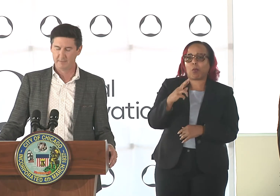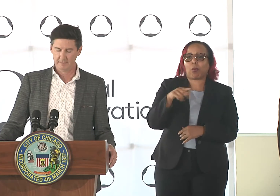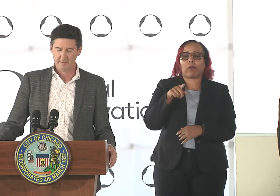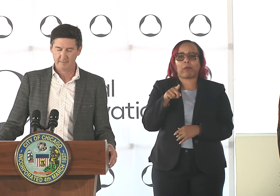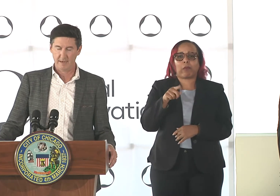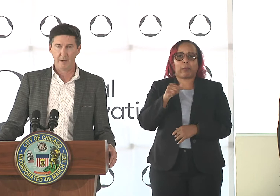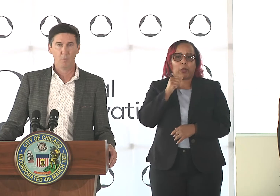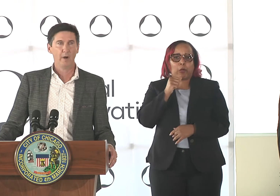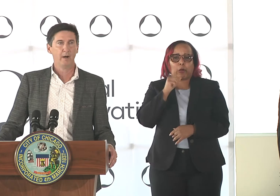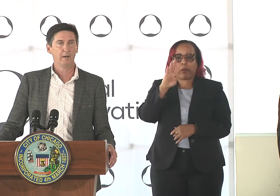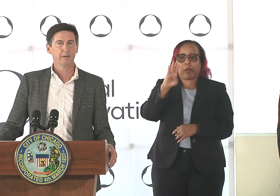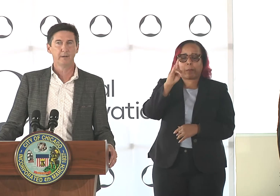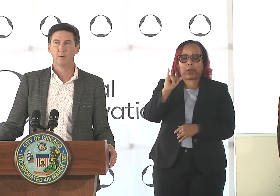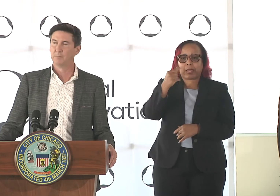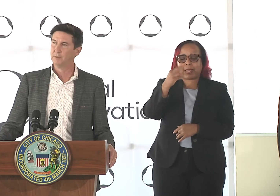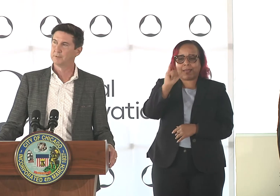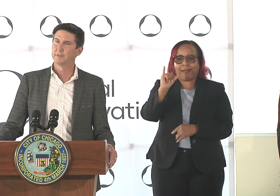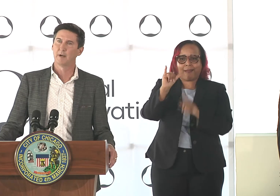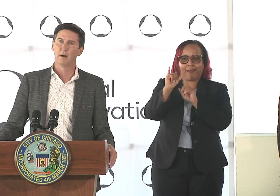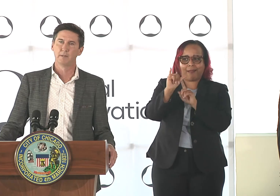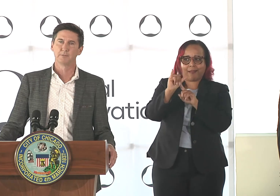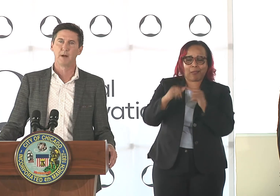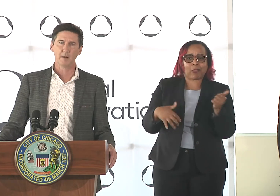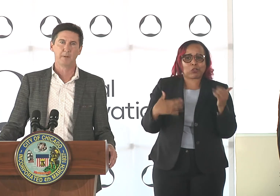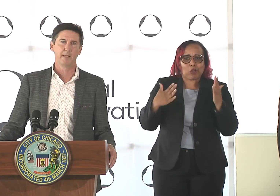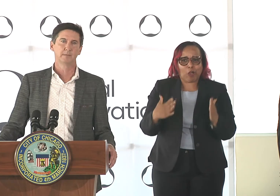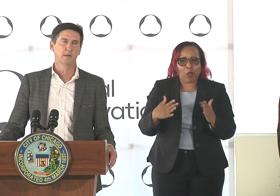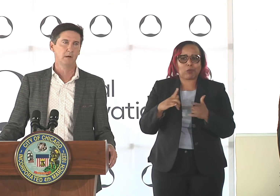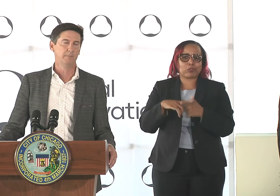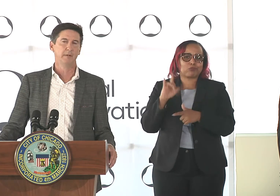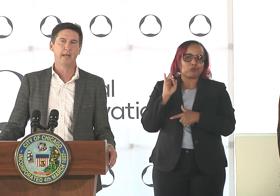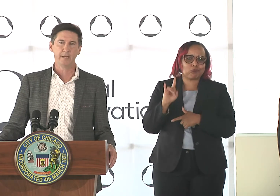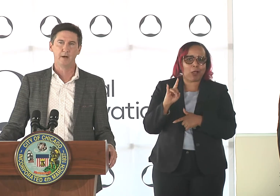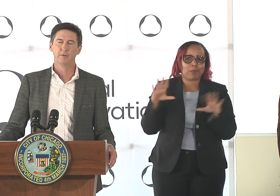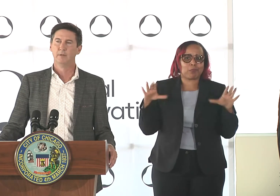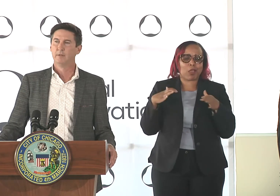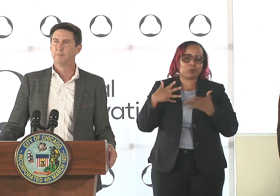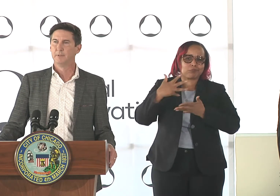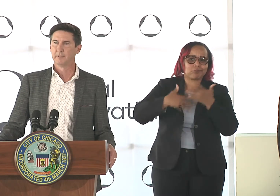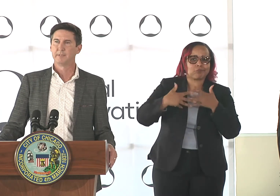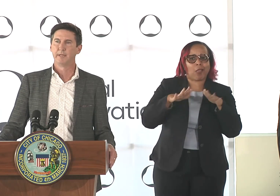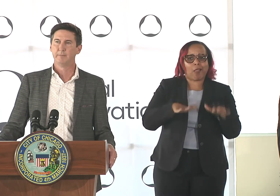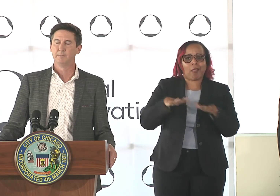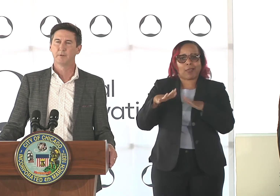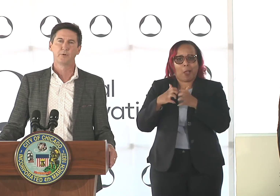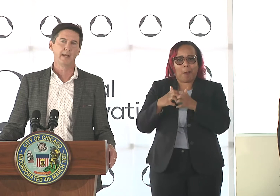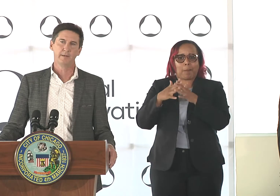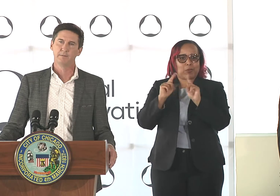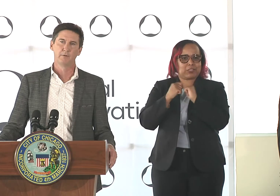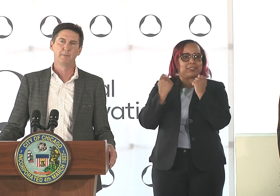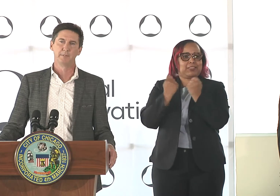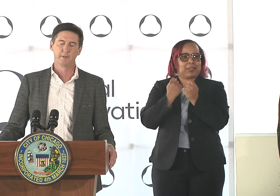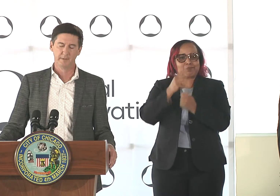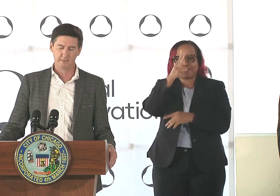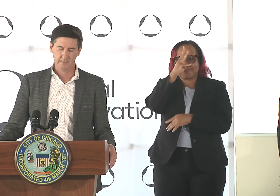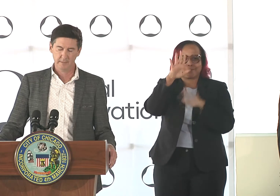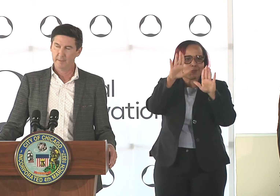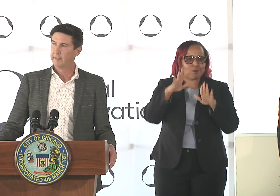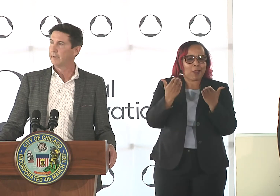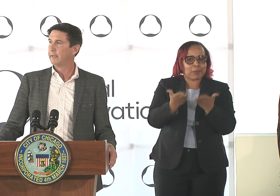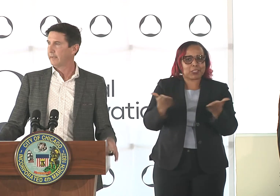Bar, where blues guitarists, rock bands come, hang out, build a team, create great